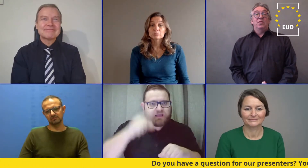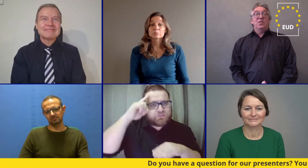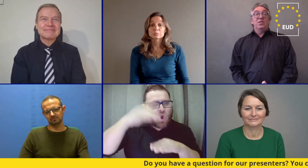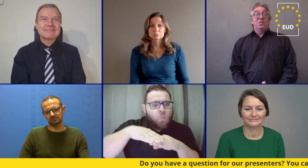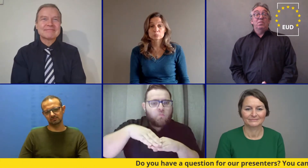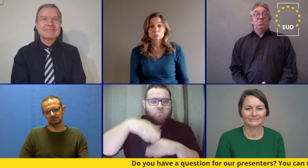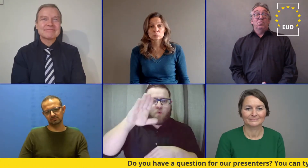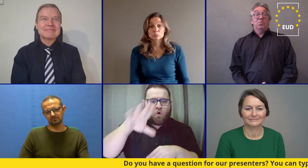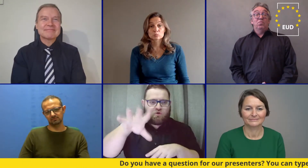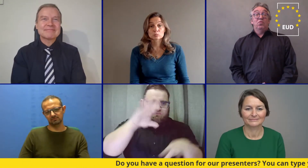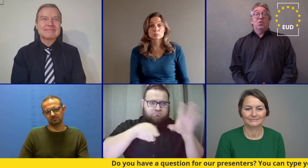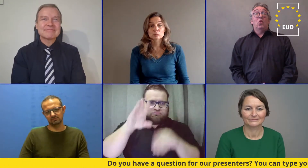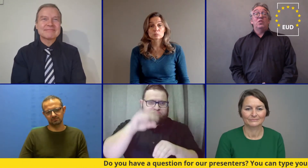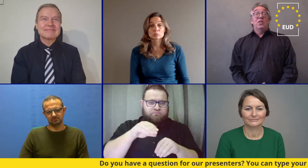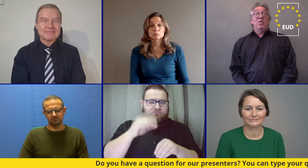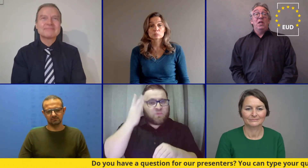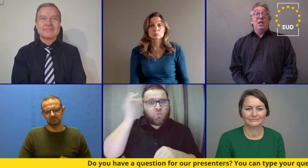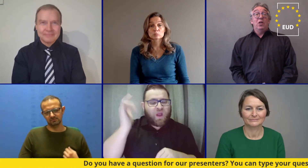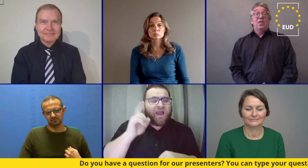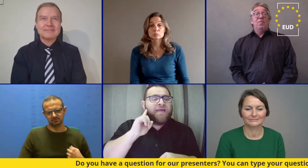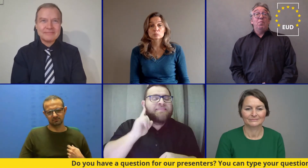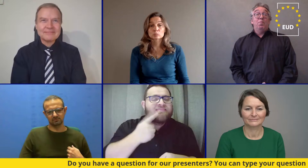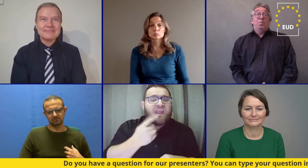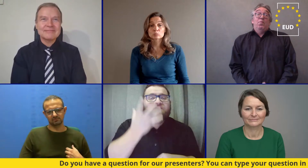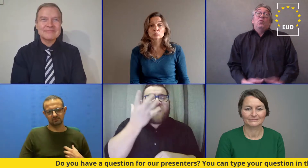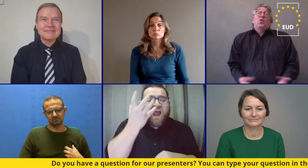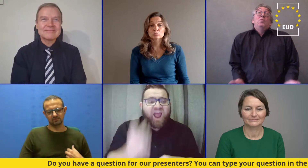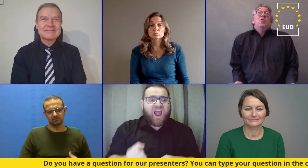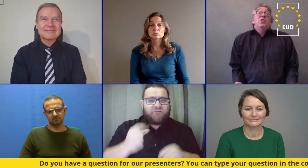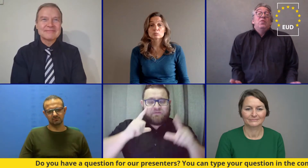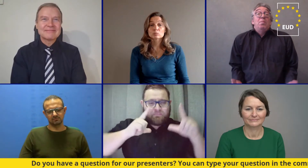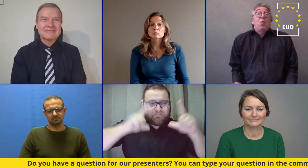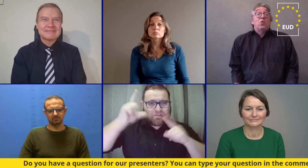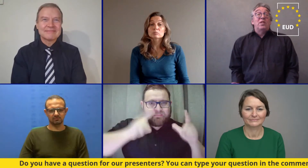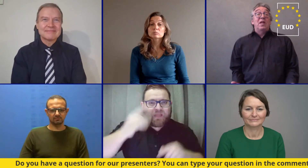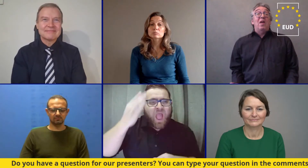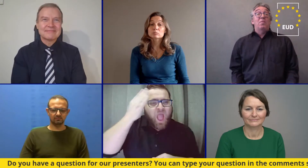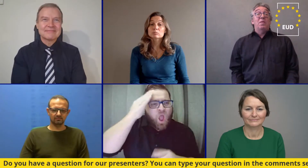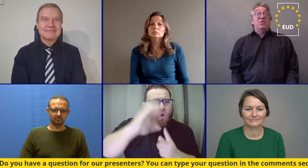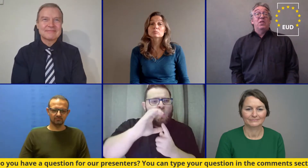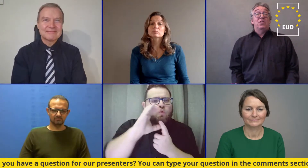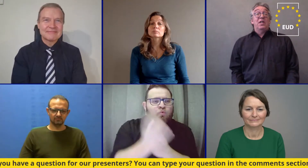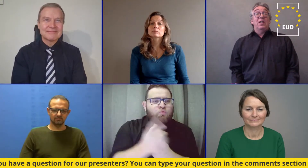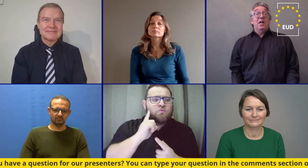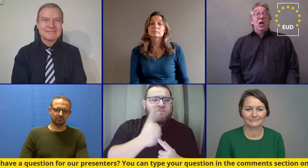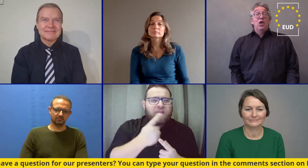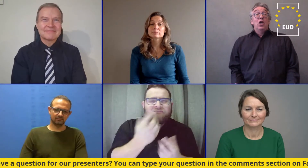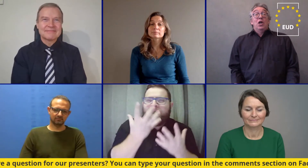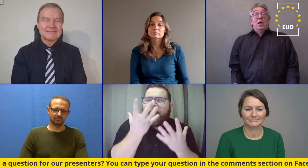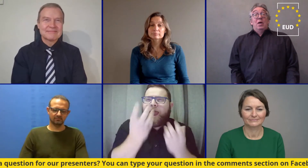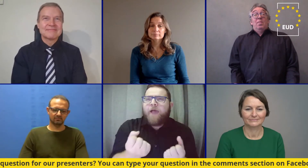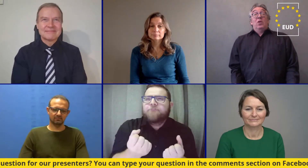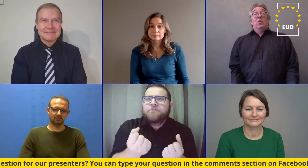interpreters on TV, deaf community reports that they have a better understanding, because